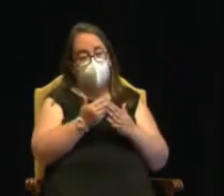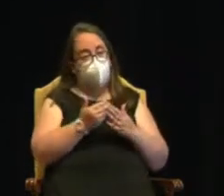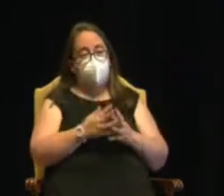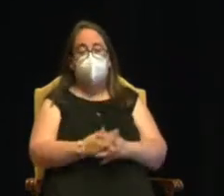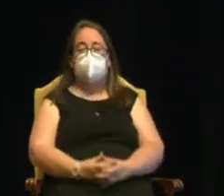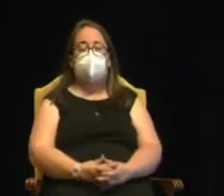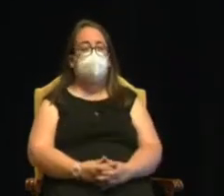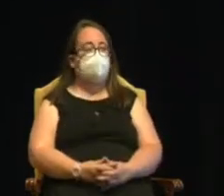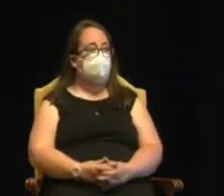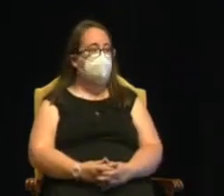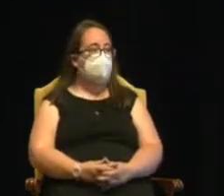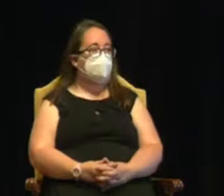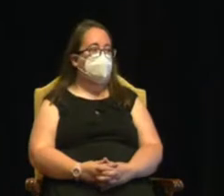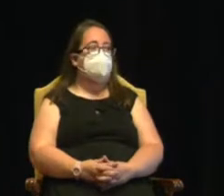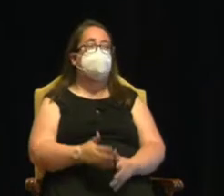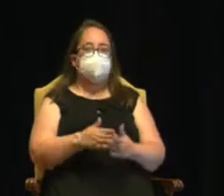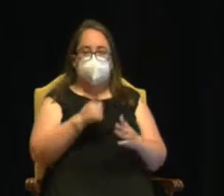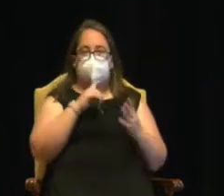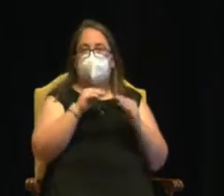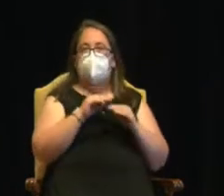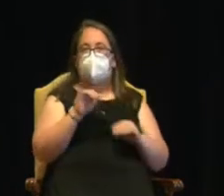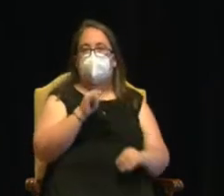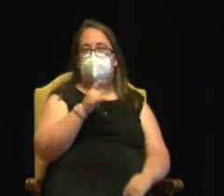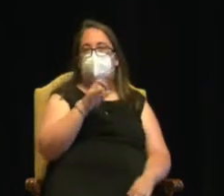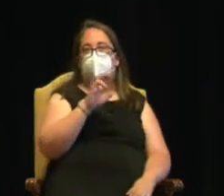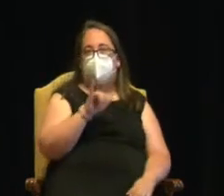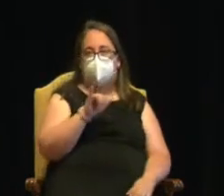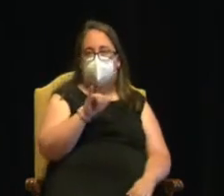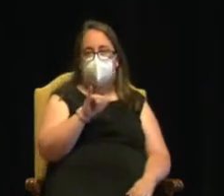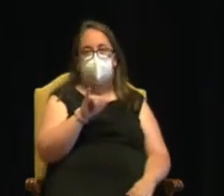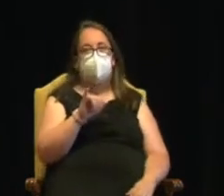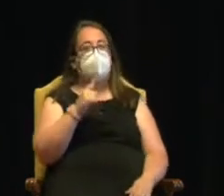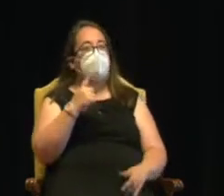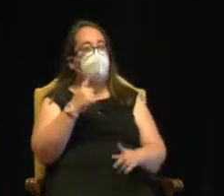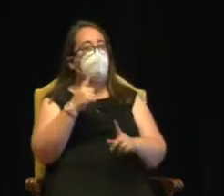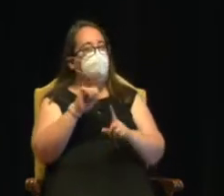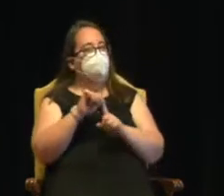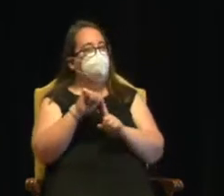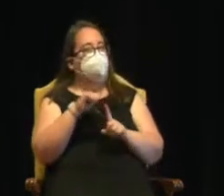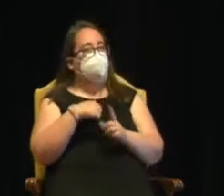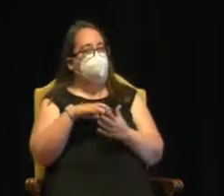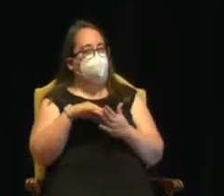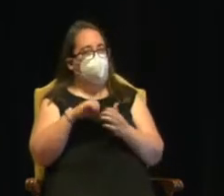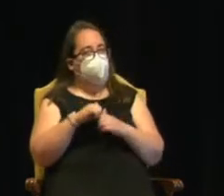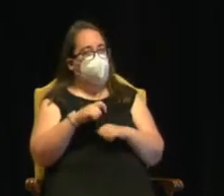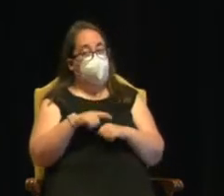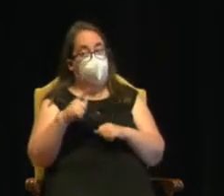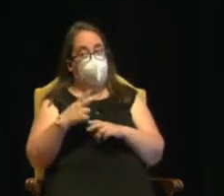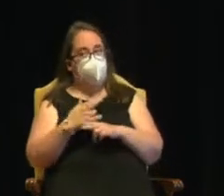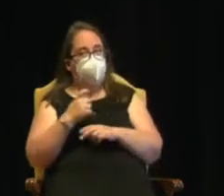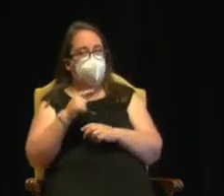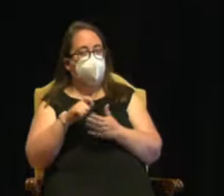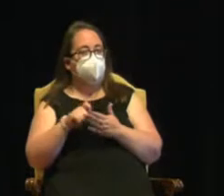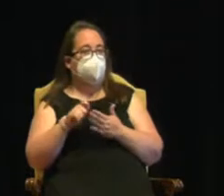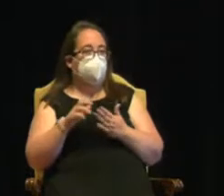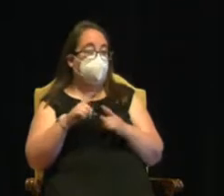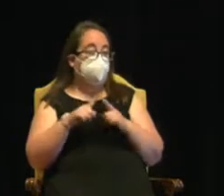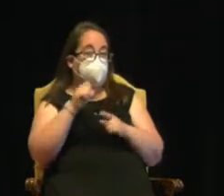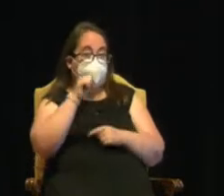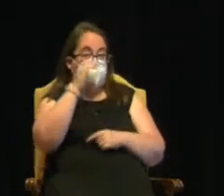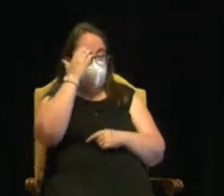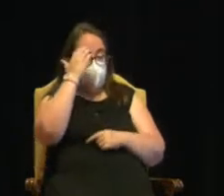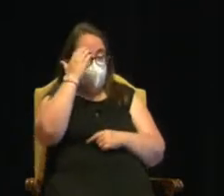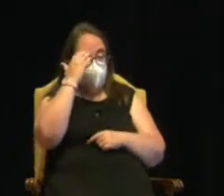and they're more like Jerry. A trick that I learned over time, and I think you used it as a writer, but maybe not